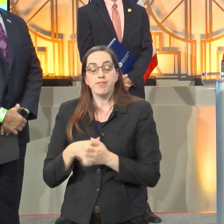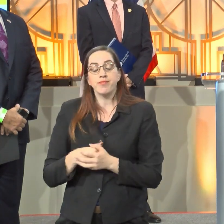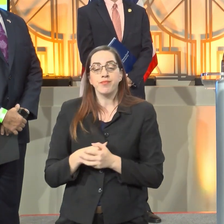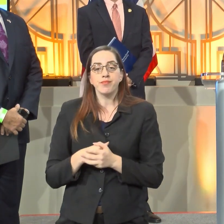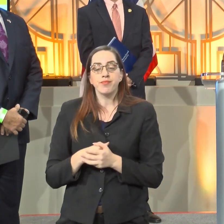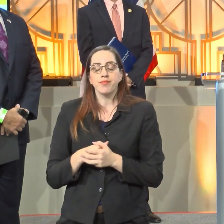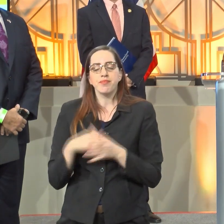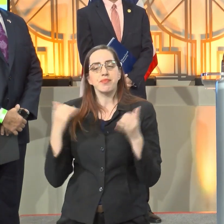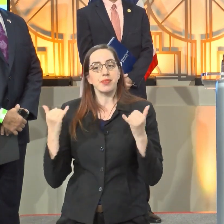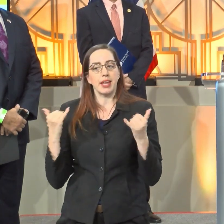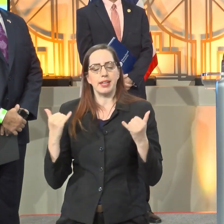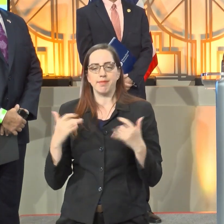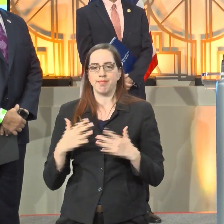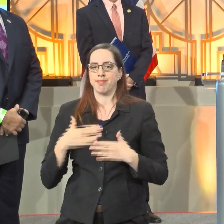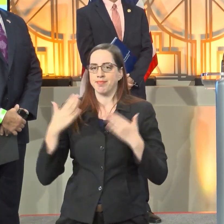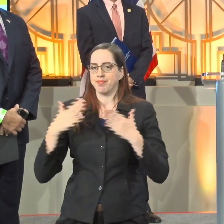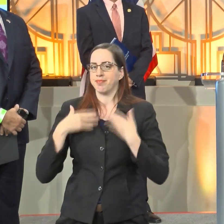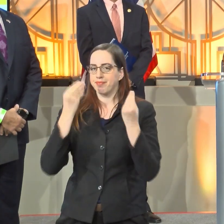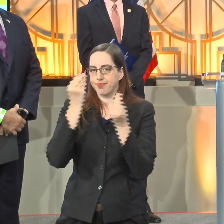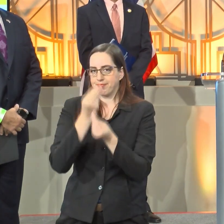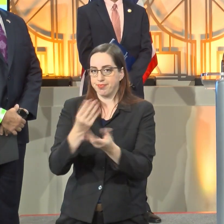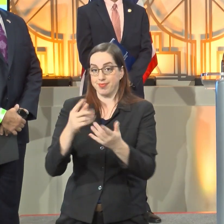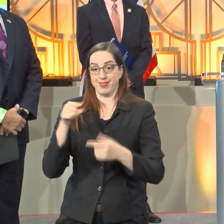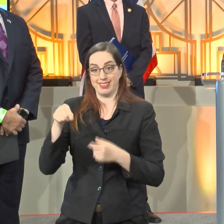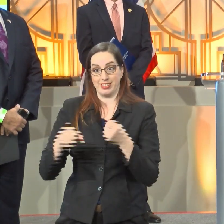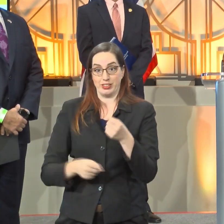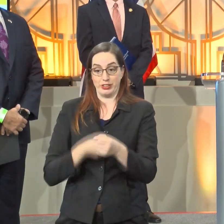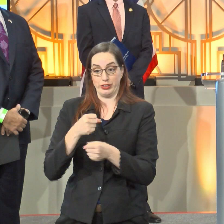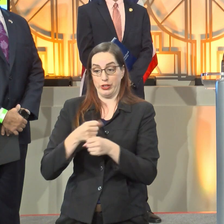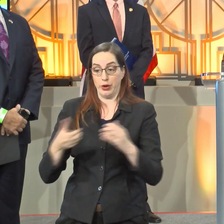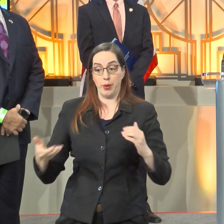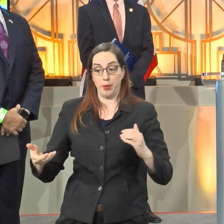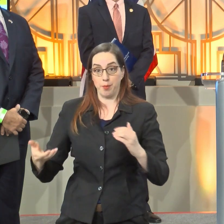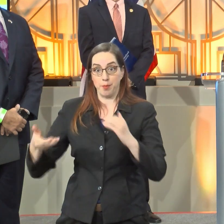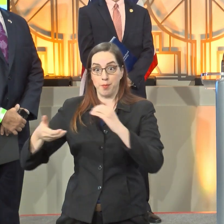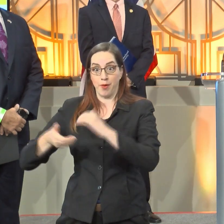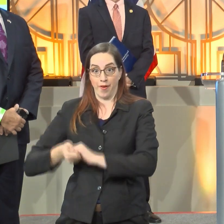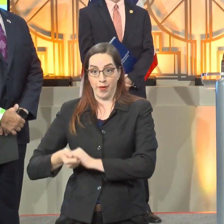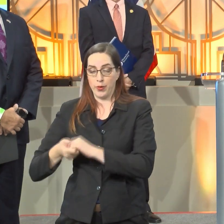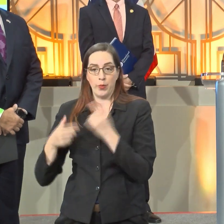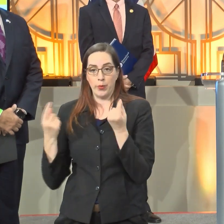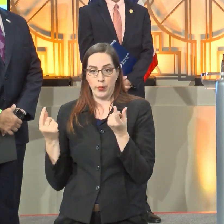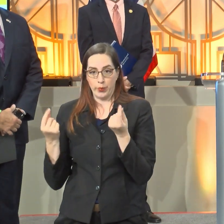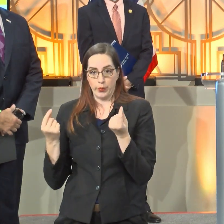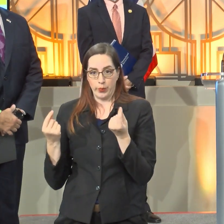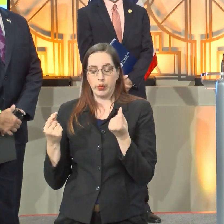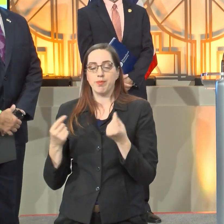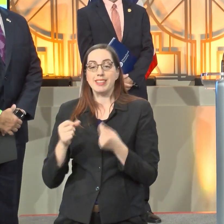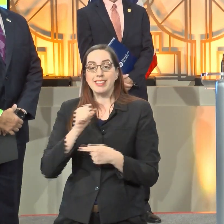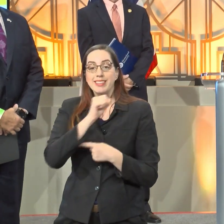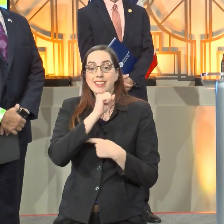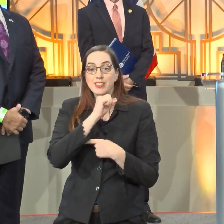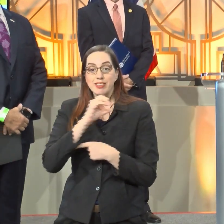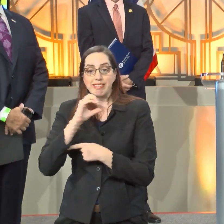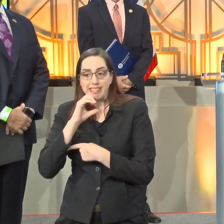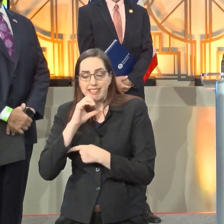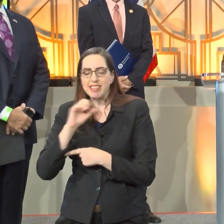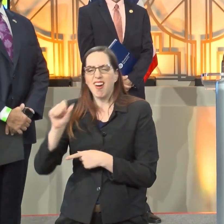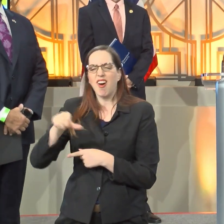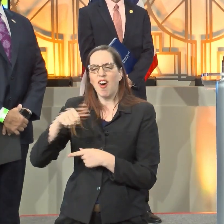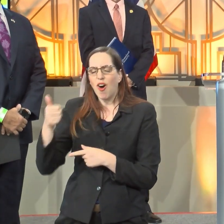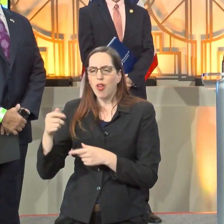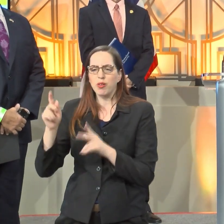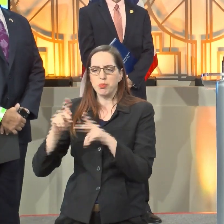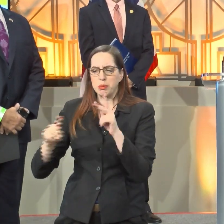Today, I'm very excited to announce that this year's partnership will provide seniors and other